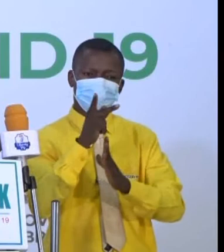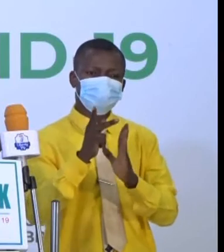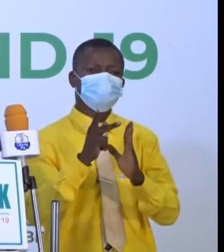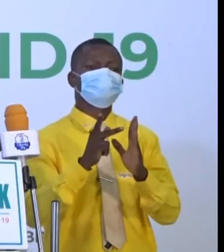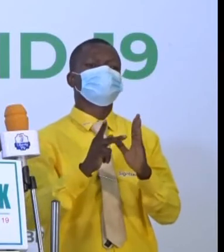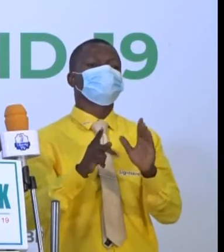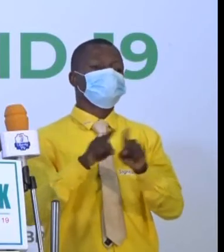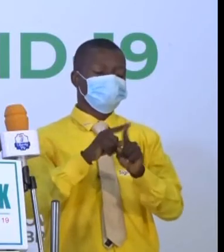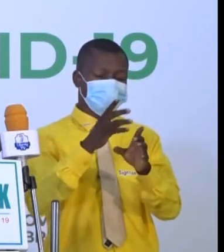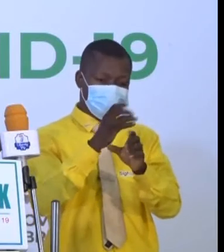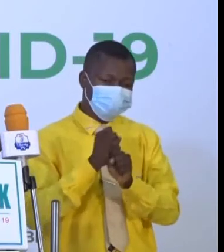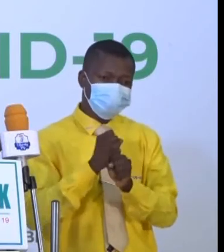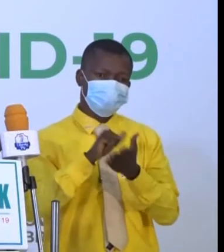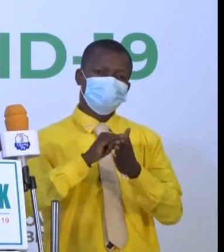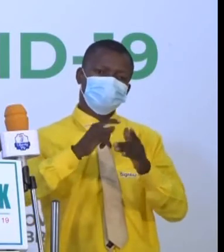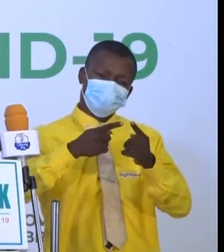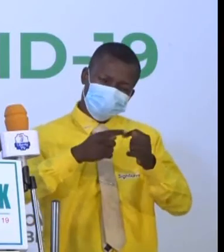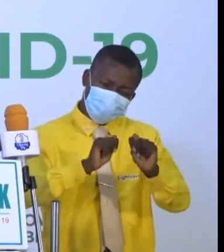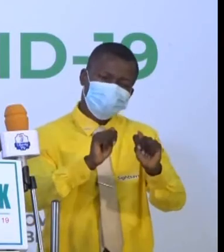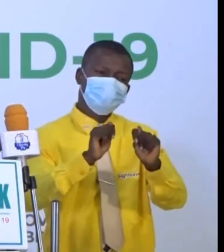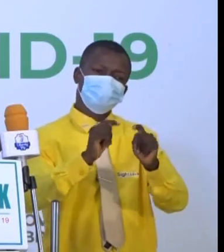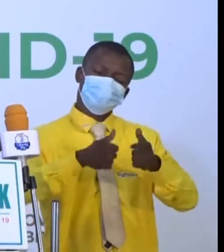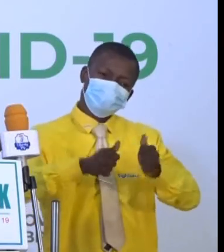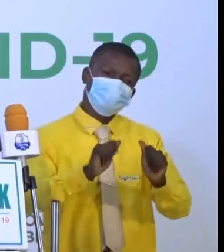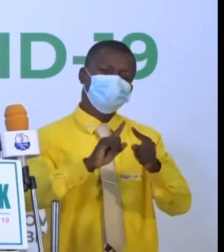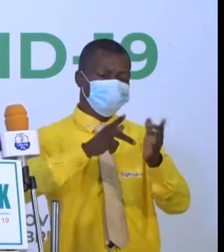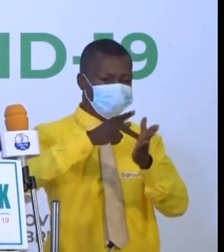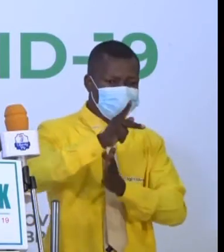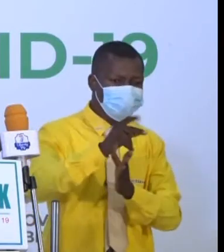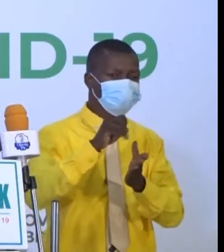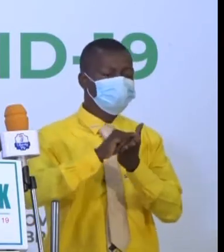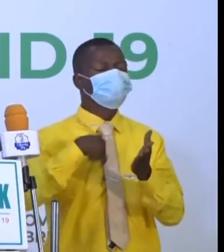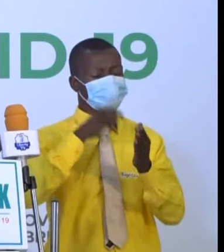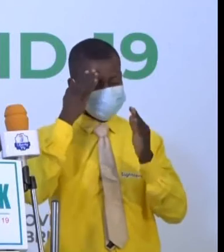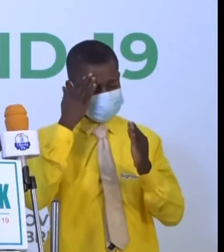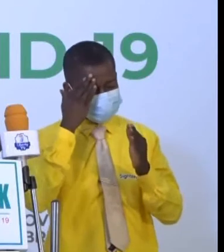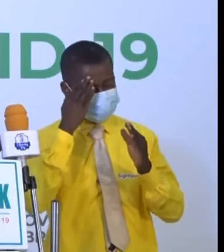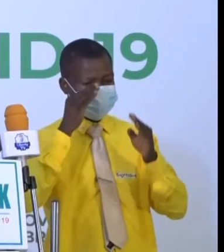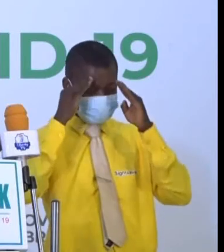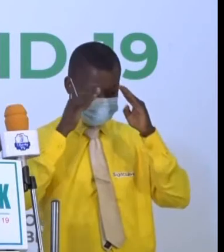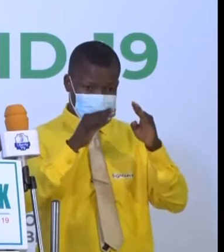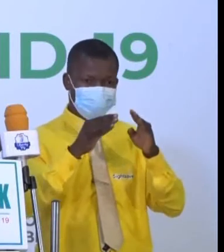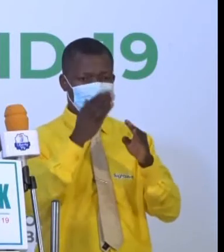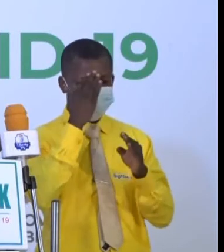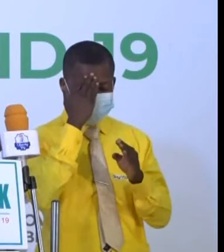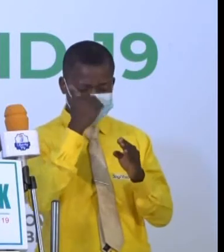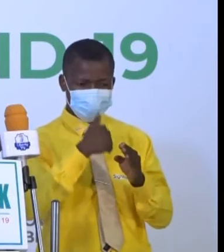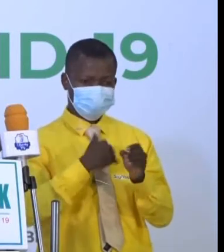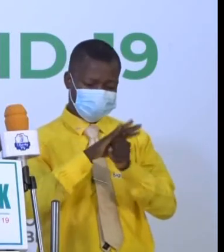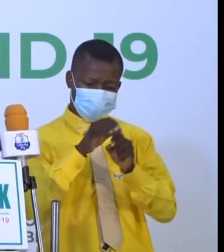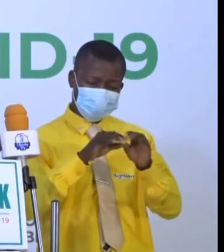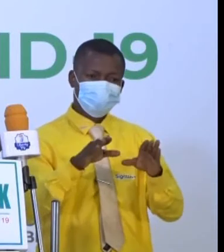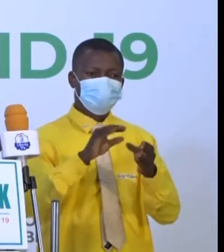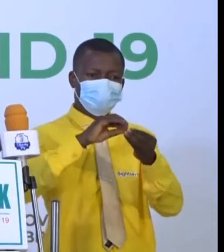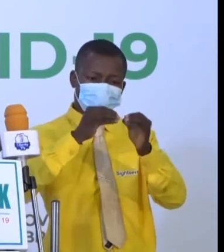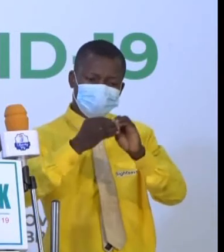evidence that you have attempted paying, so that at least we will have your health questionnaire and you will have your COVID-19